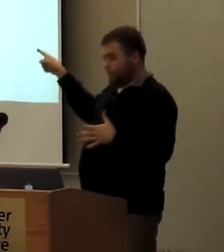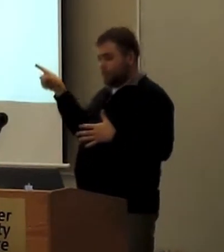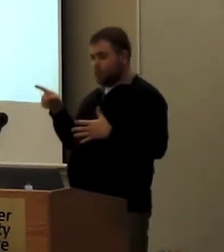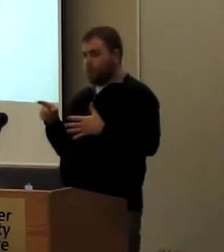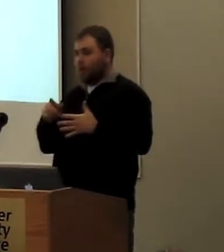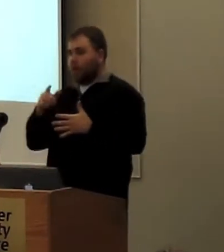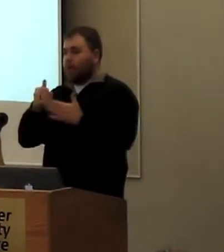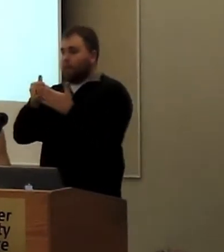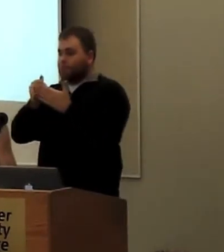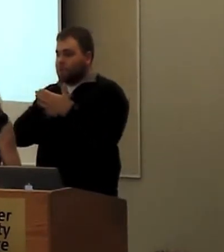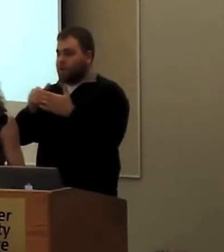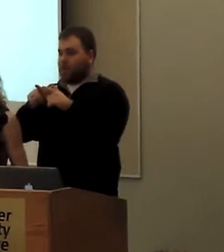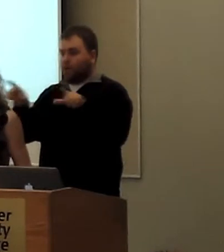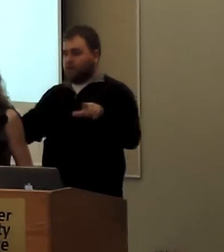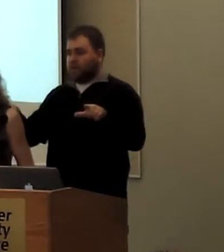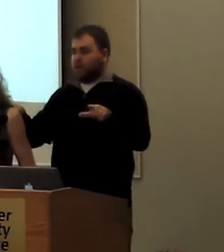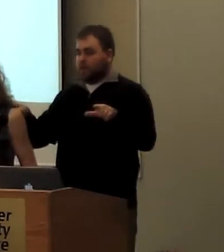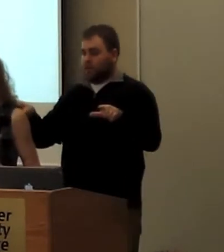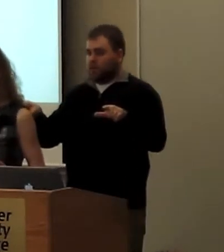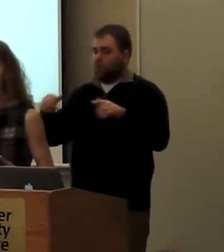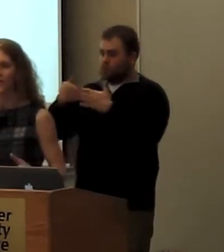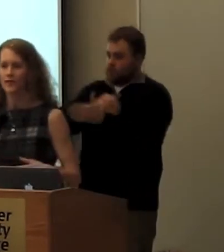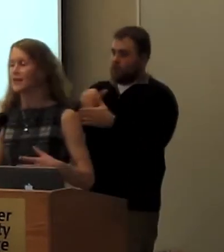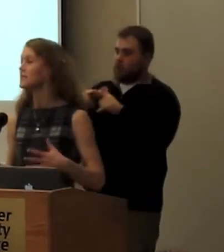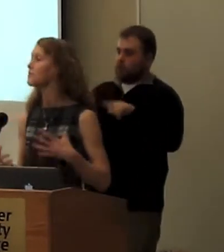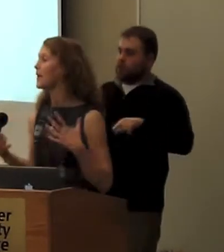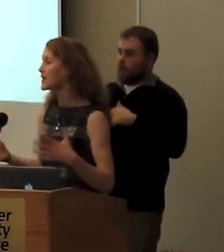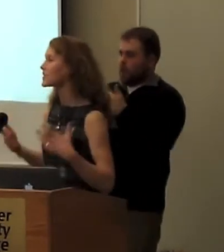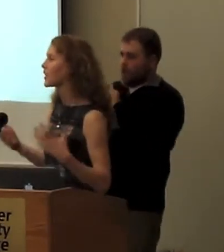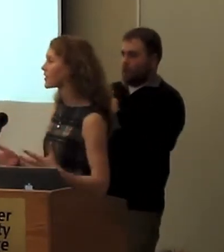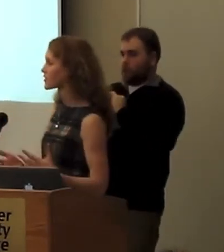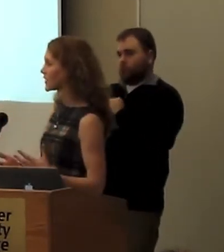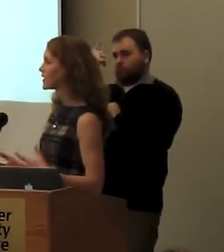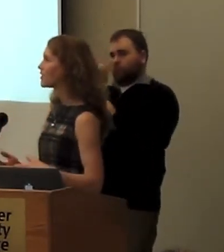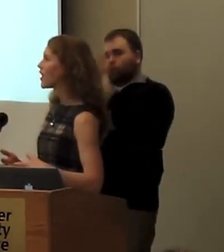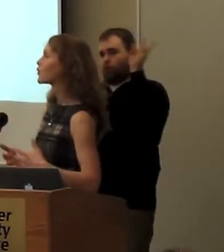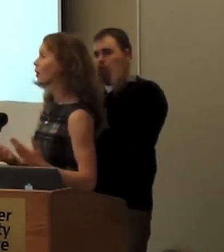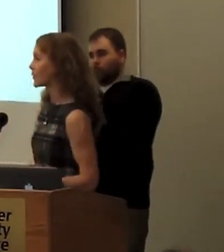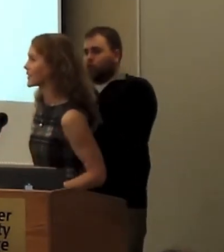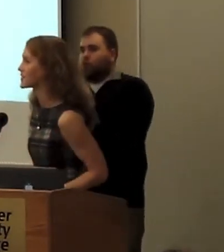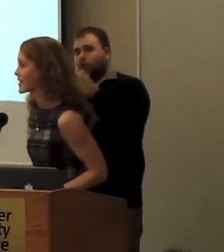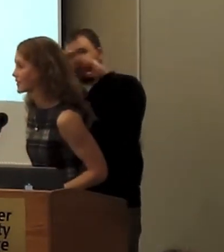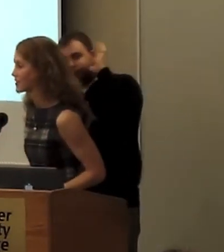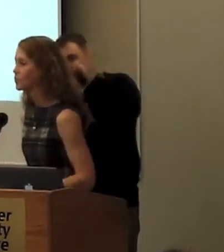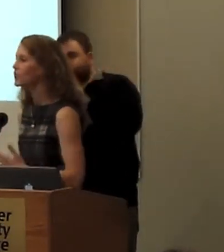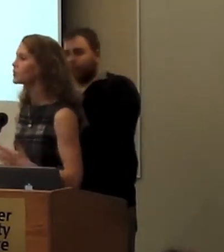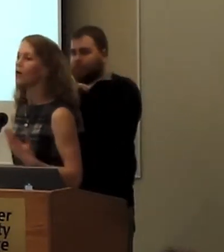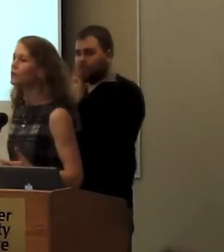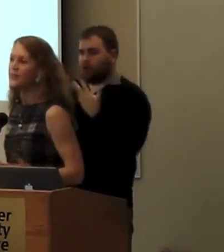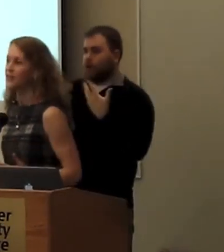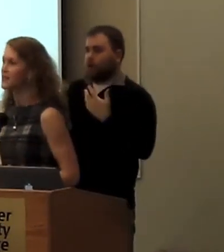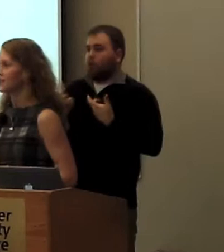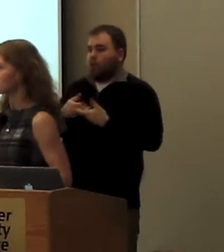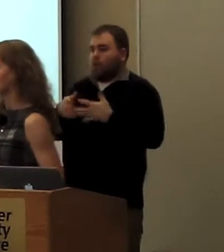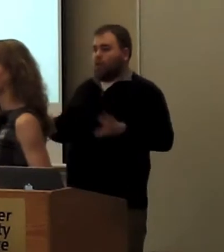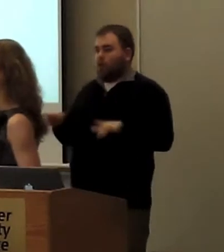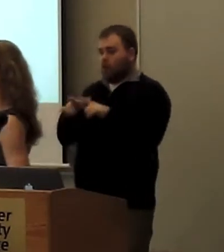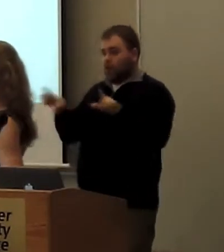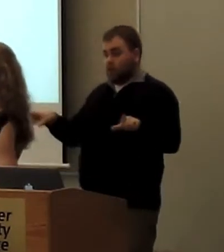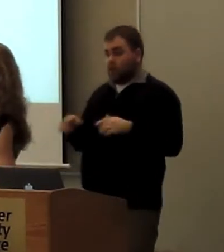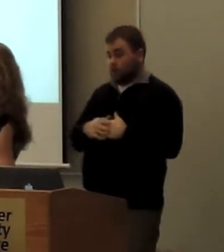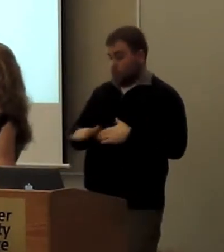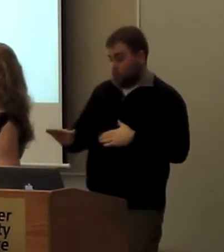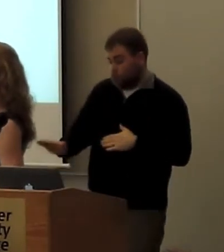physical, proto-linguistic way in which we make sense of the world around us. And it's based largely on what we can sense. The world only exists